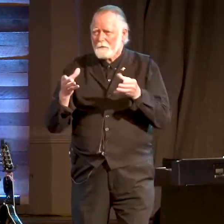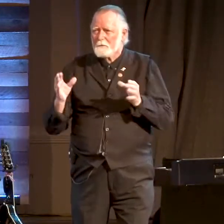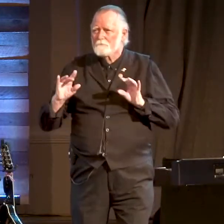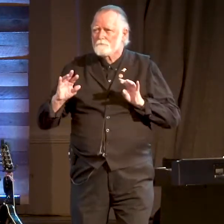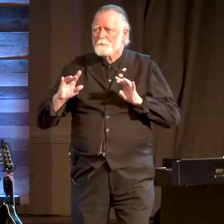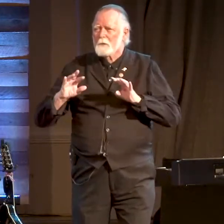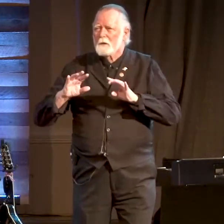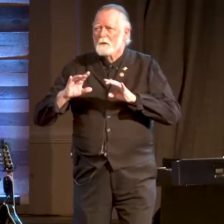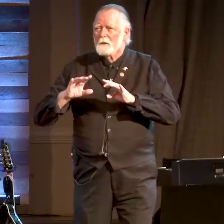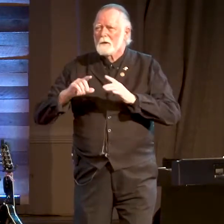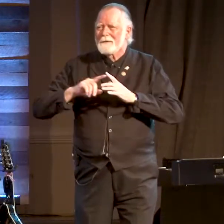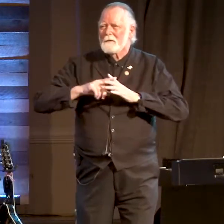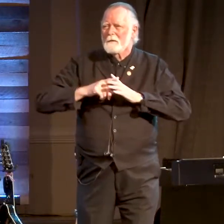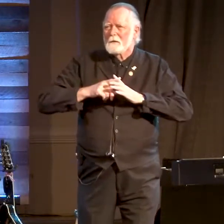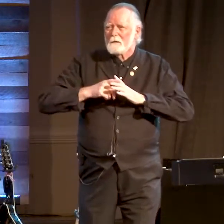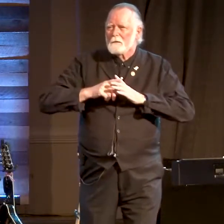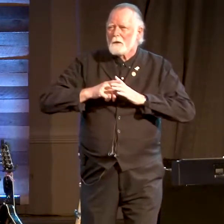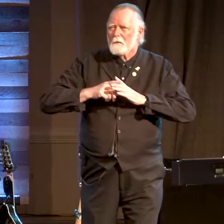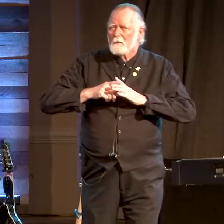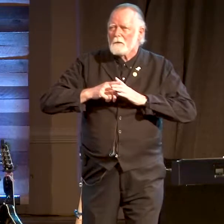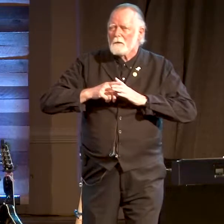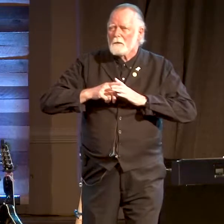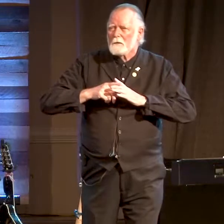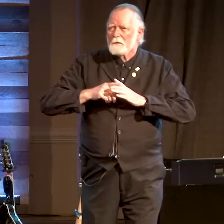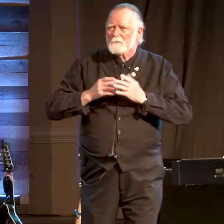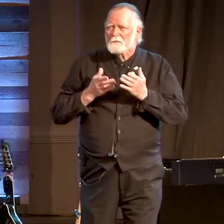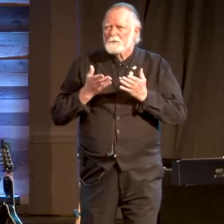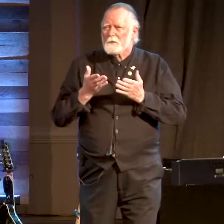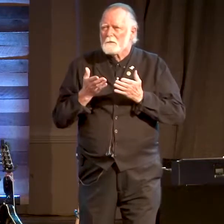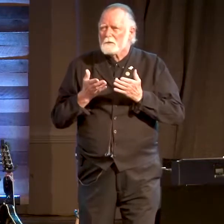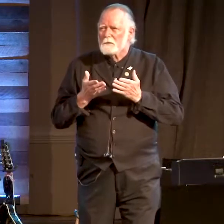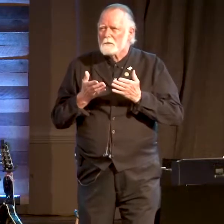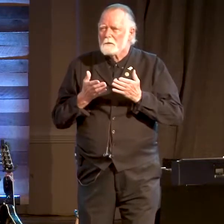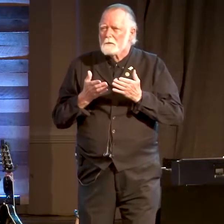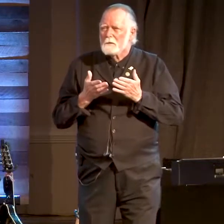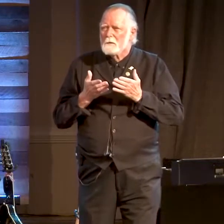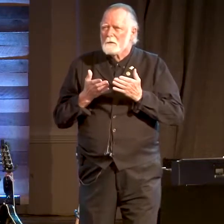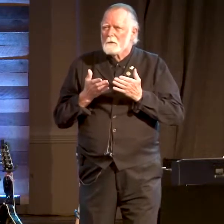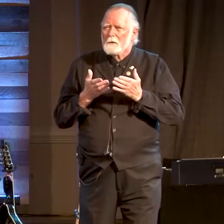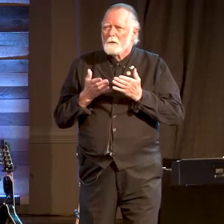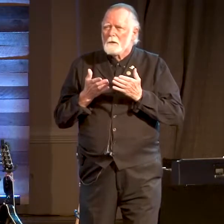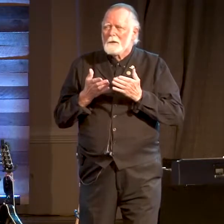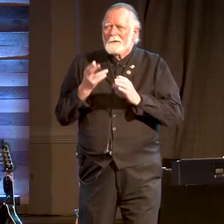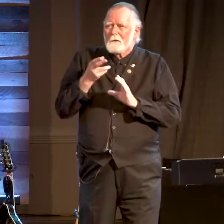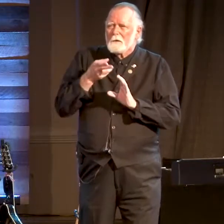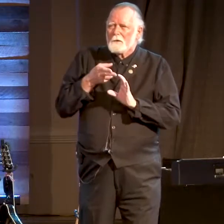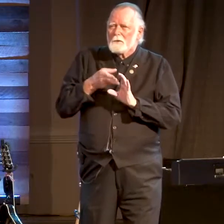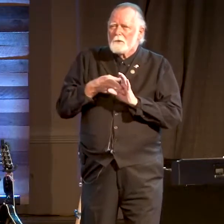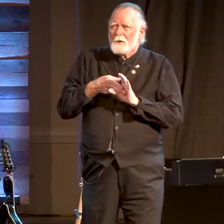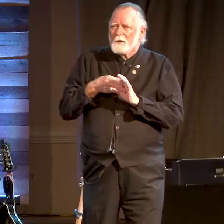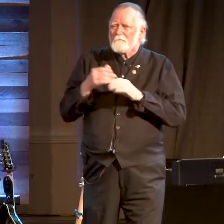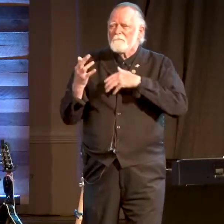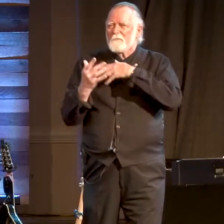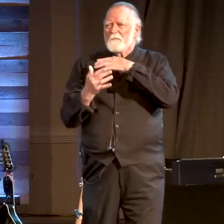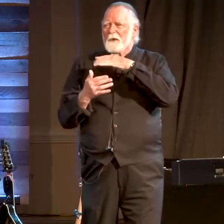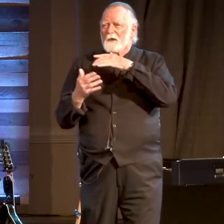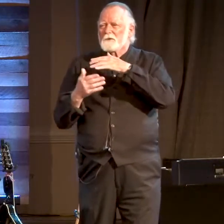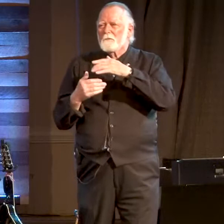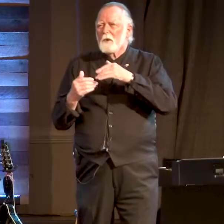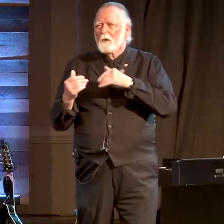be starting today immediately following the service. You can join us in Fellowship Hall